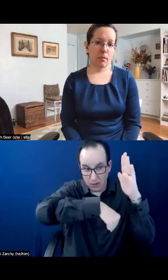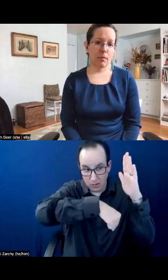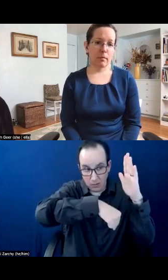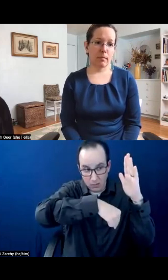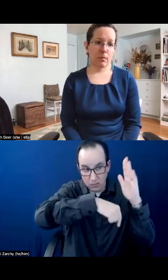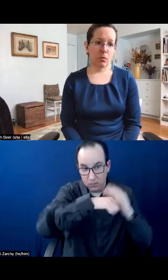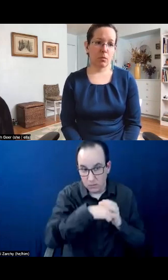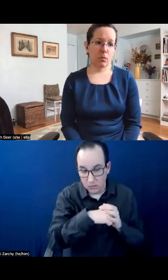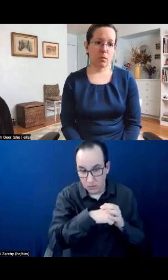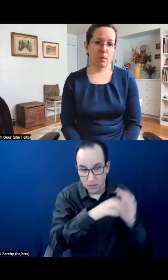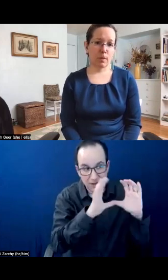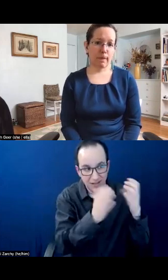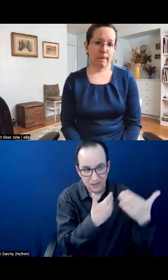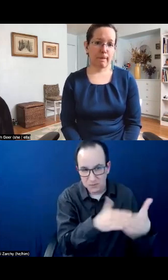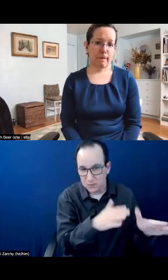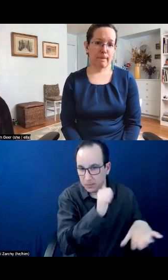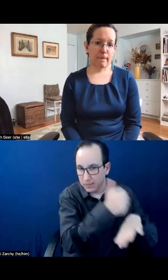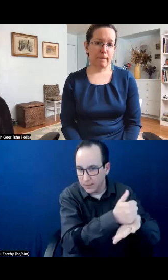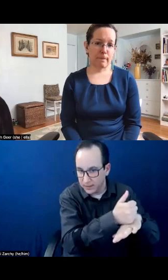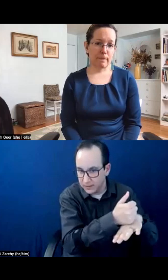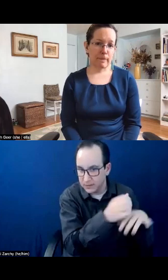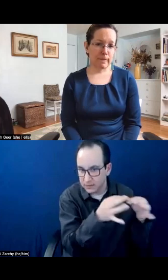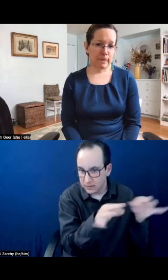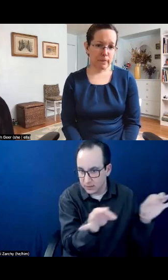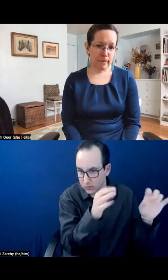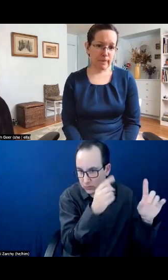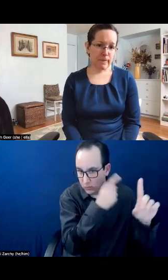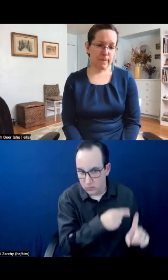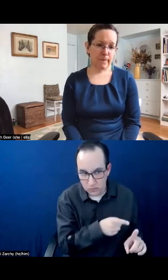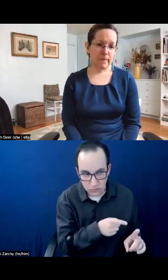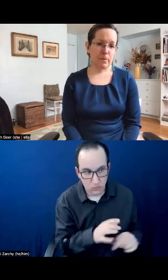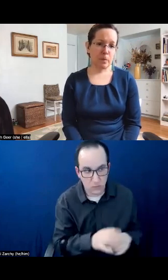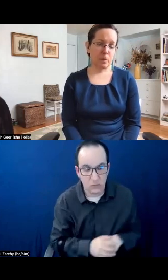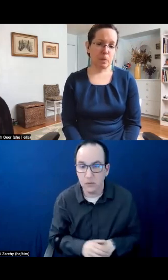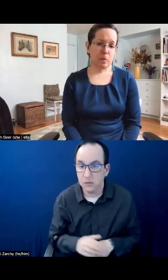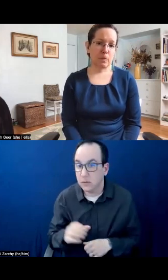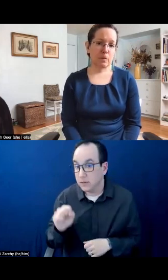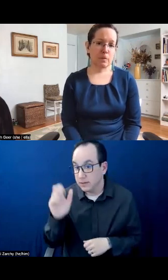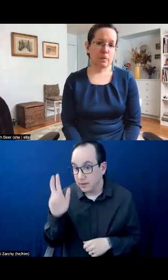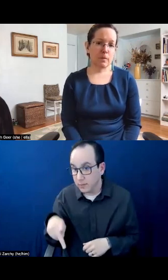Teachers may address more of the top-down approach, classroom-based